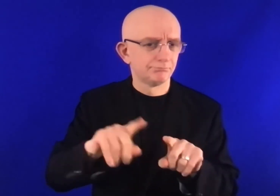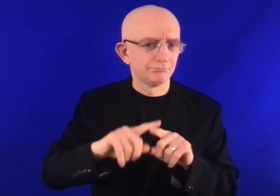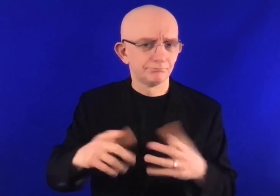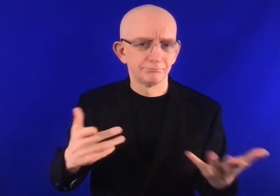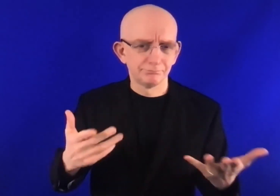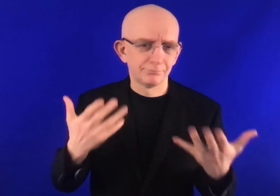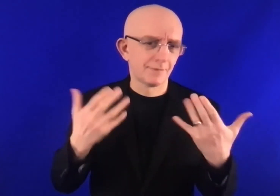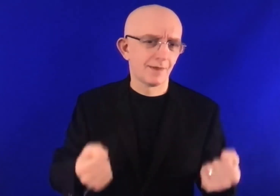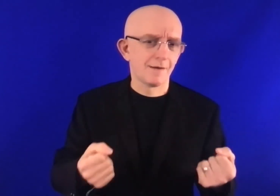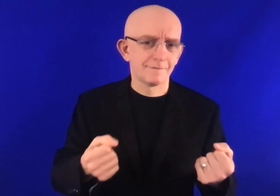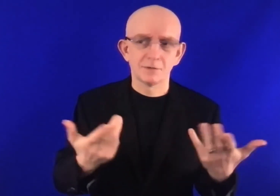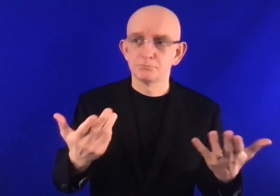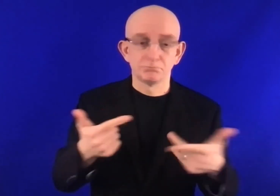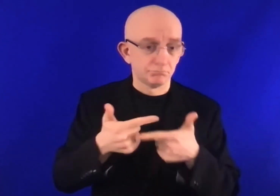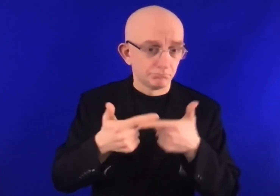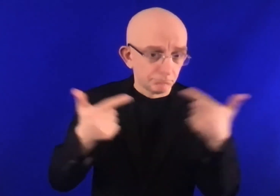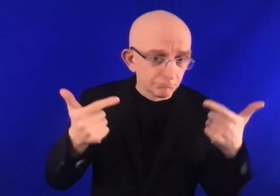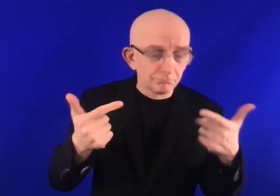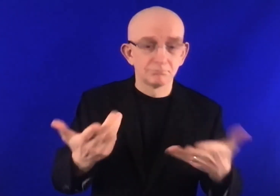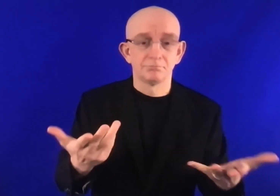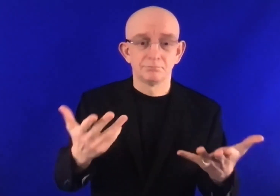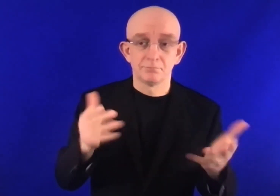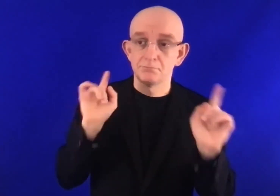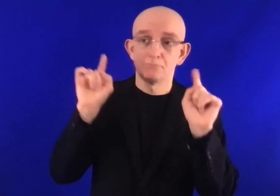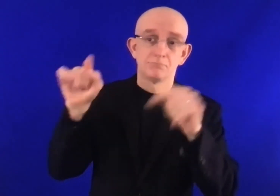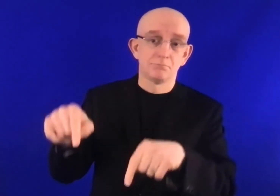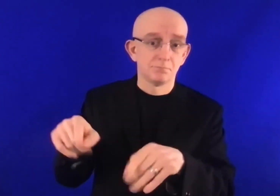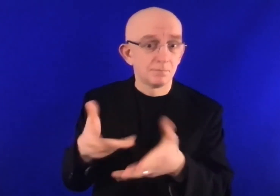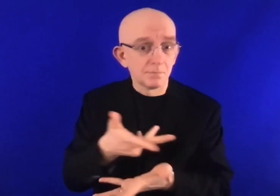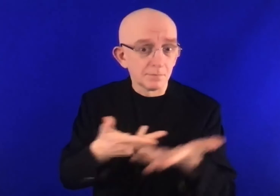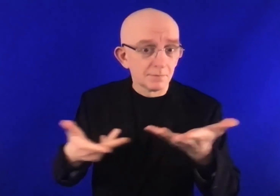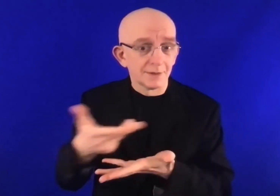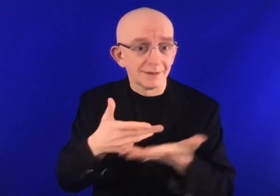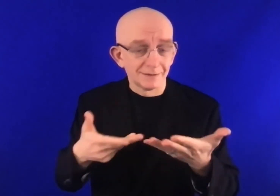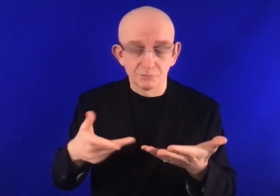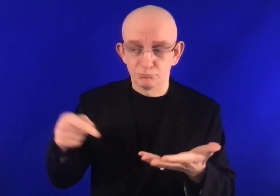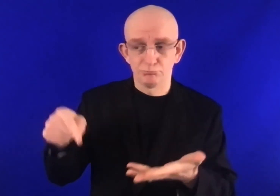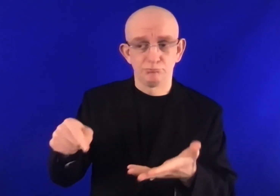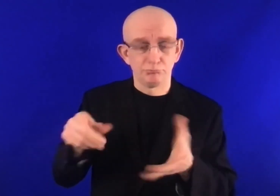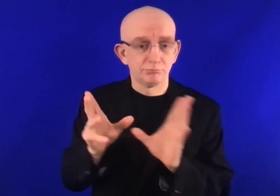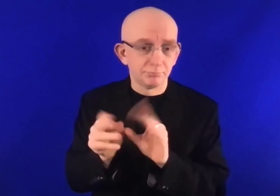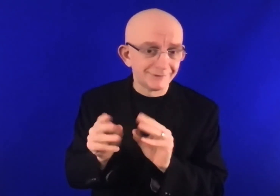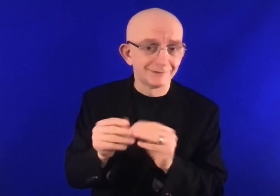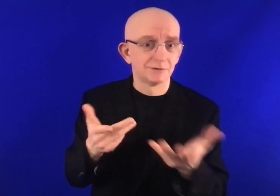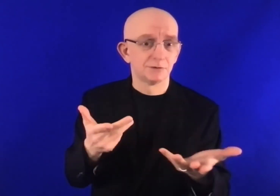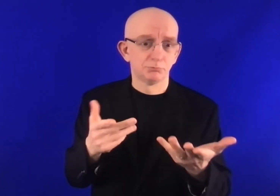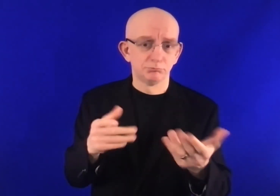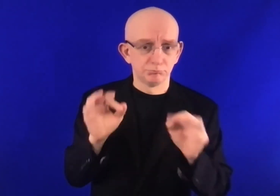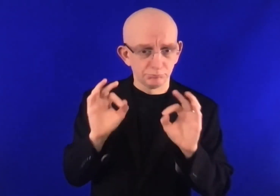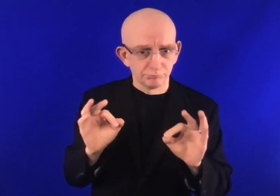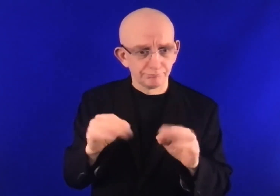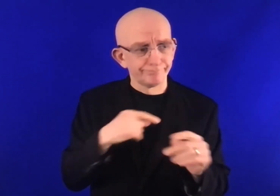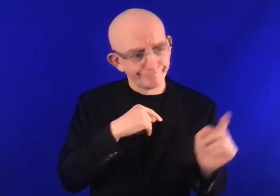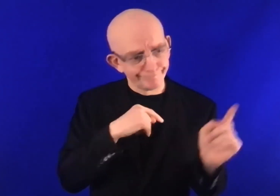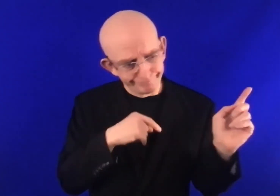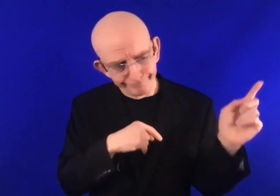place there and hold us to make sure that we are together with them. Hence, it leads us